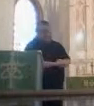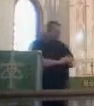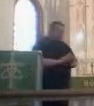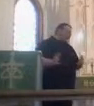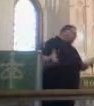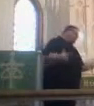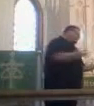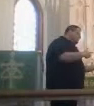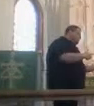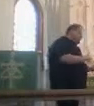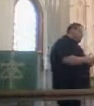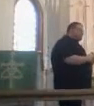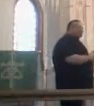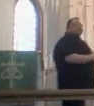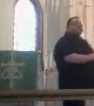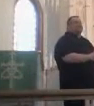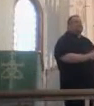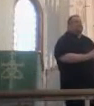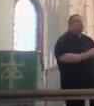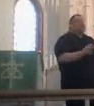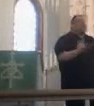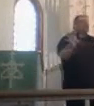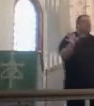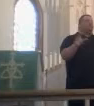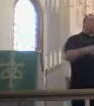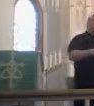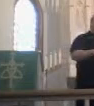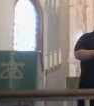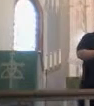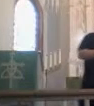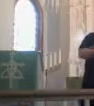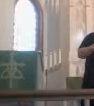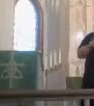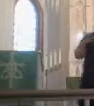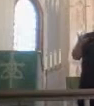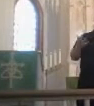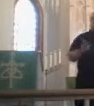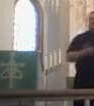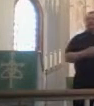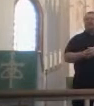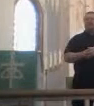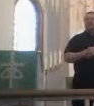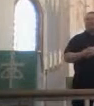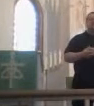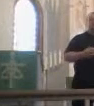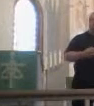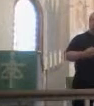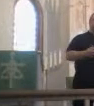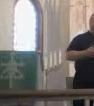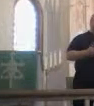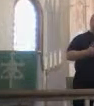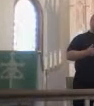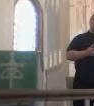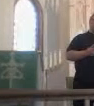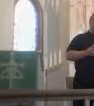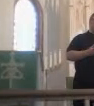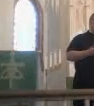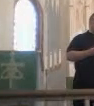The boss pulls you aside and tells you he likes you, but with the economy the way it is, he just can't keep you on. He's got to let you go.